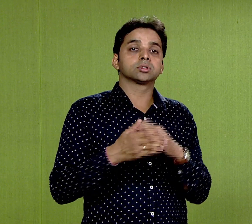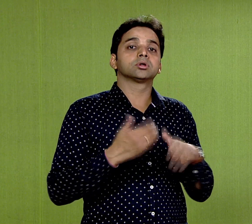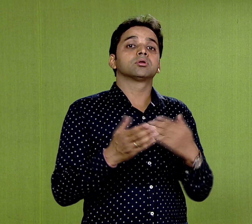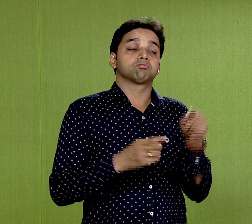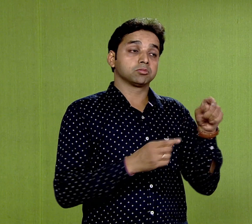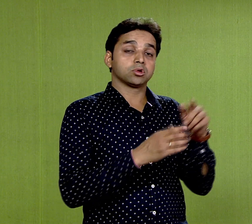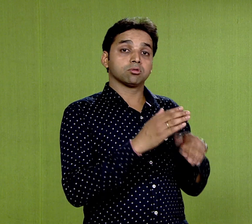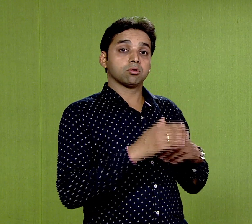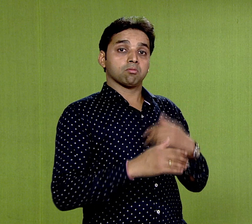painter